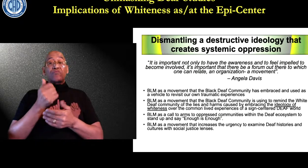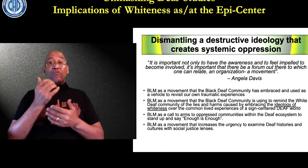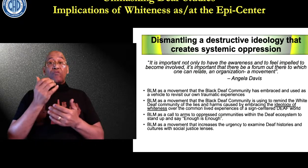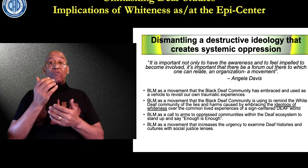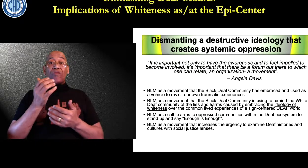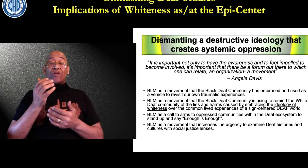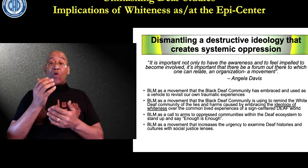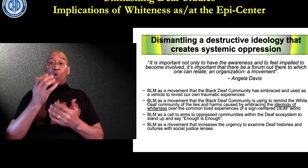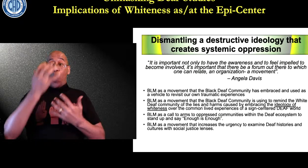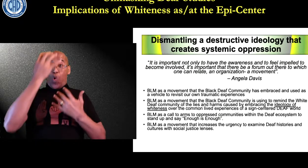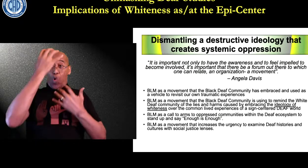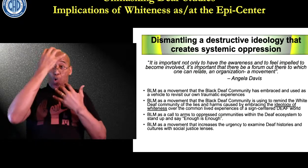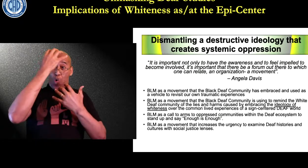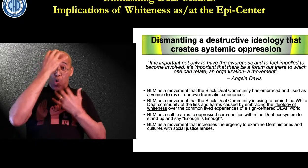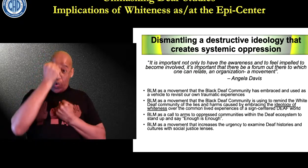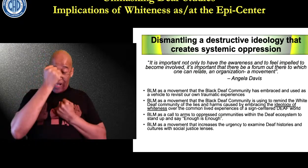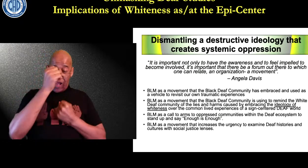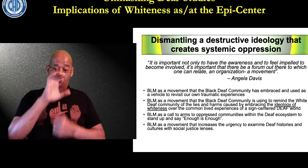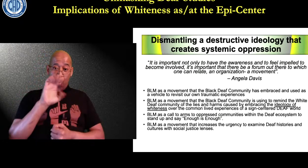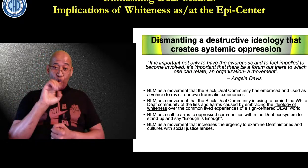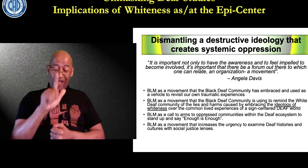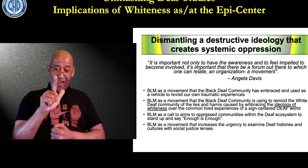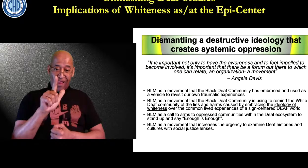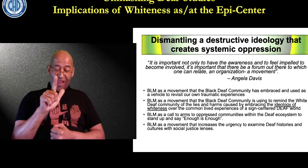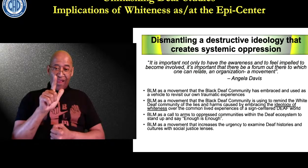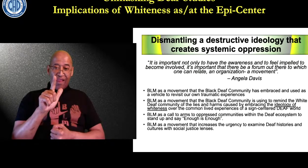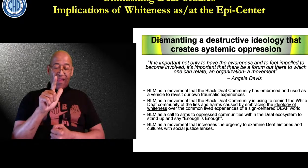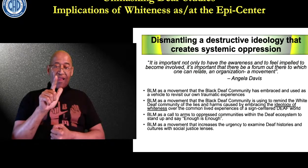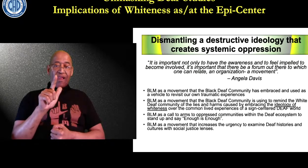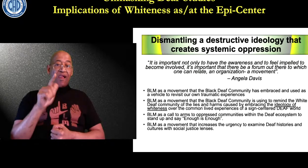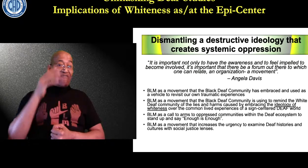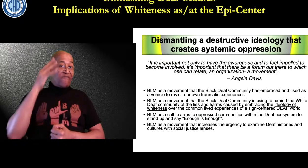and use the black bodies. It wasn't new.